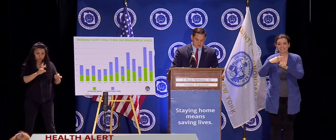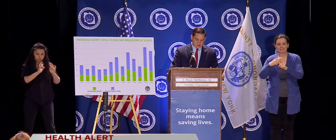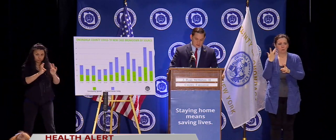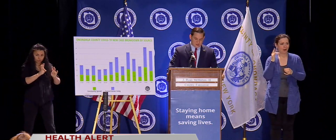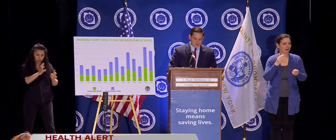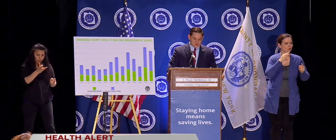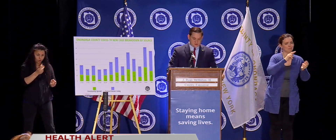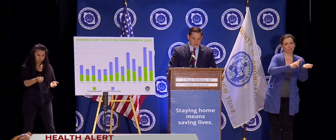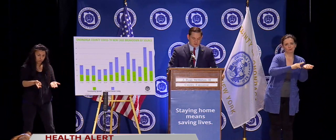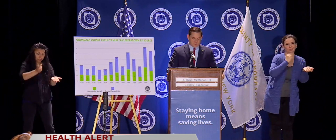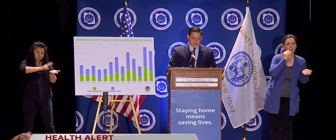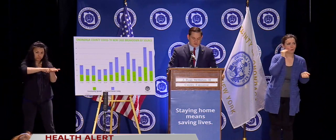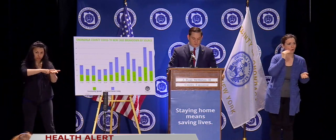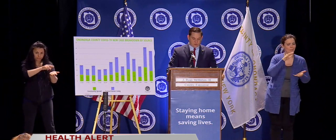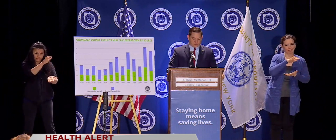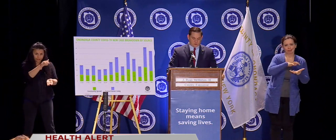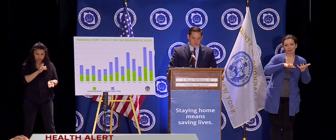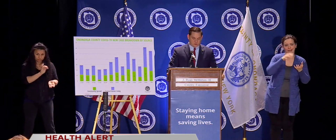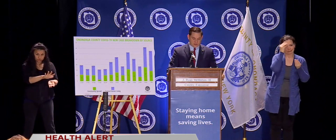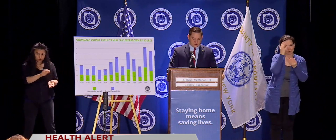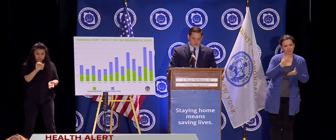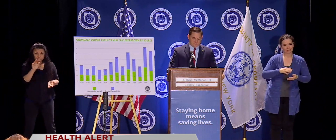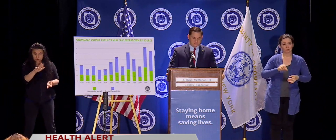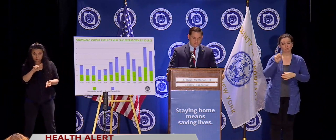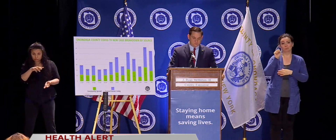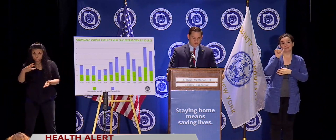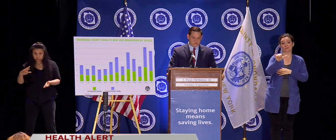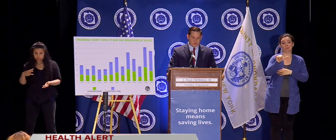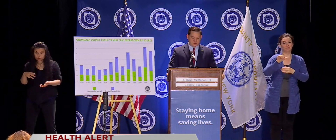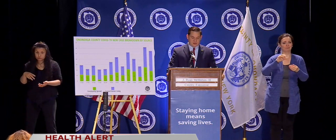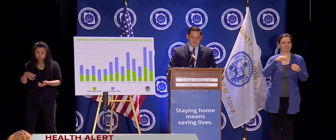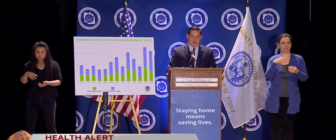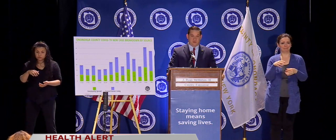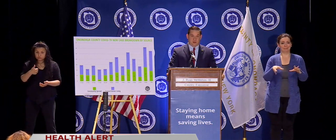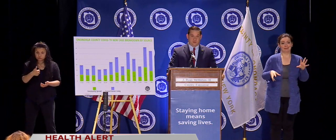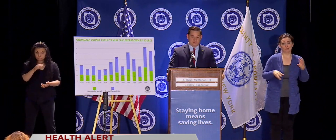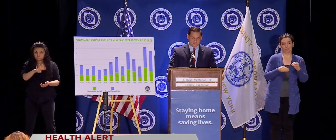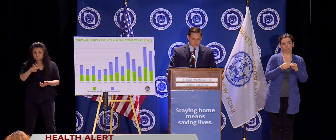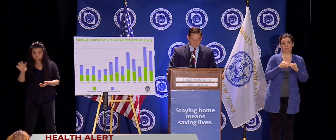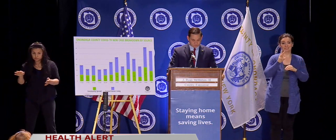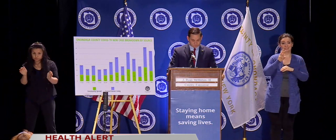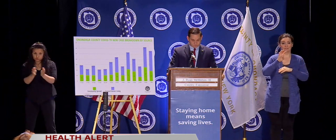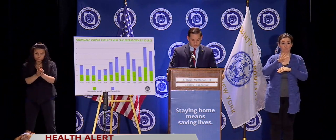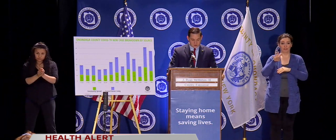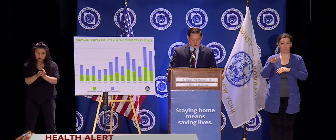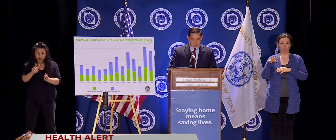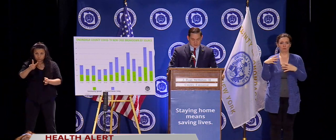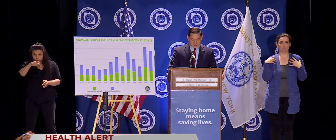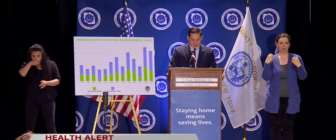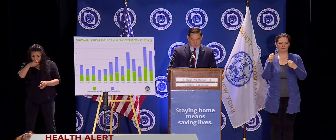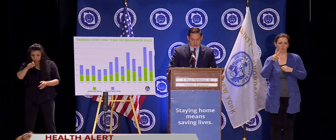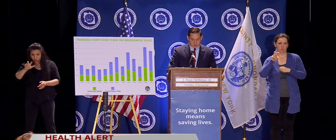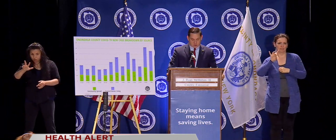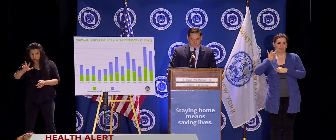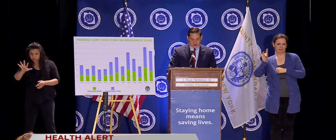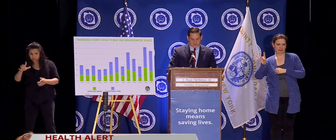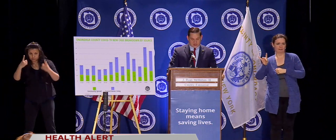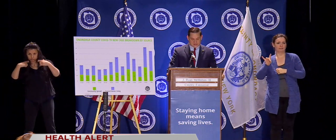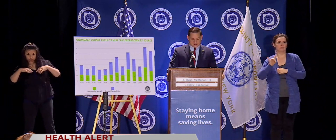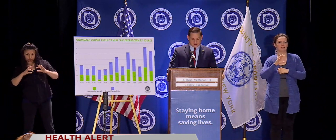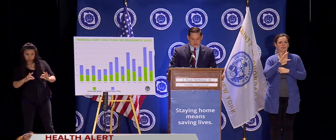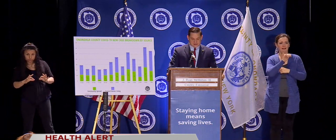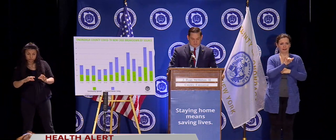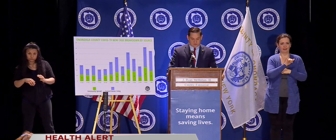municipalities. City of Syracuse, 644 total cases, 285 recoveries. Town of Clay,